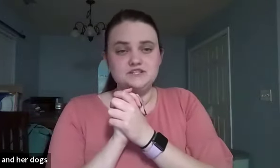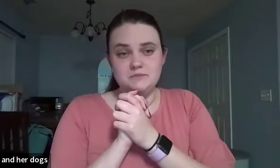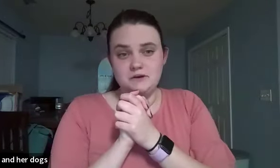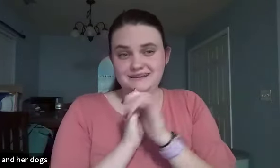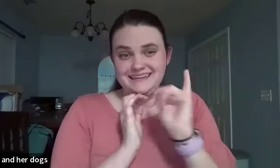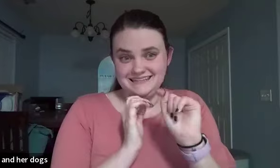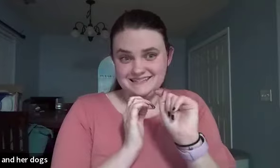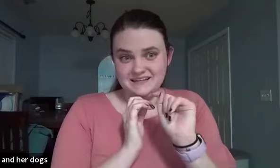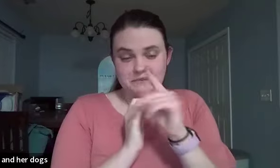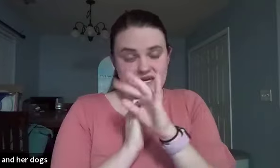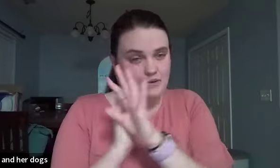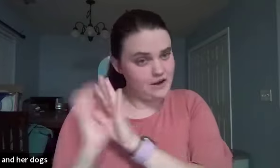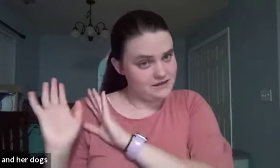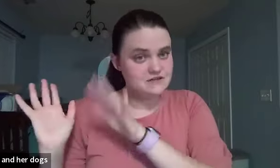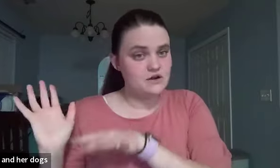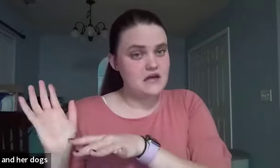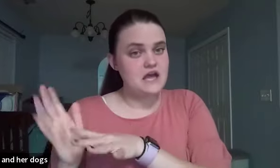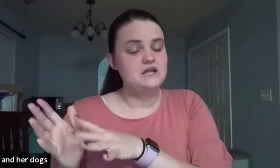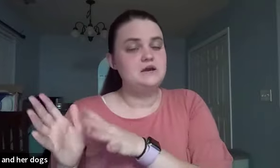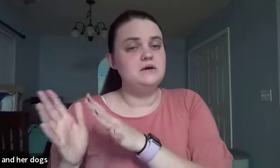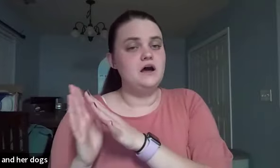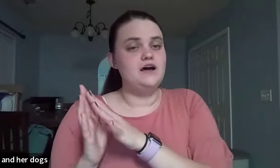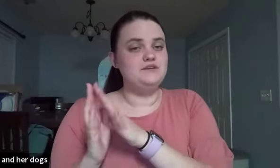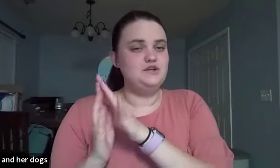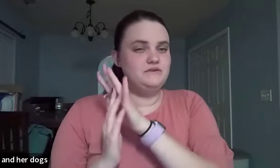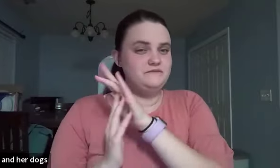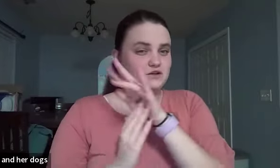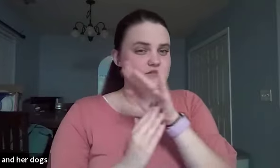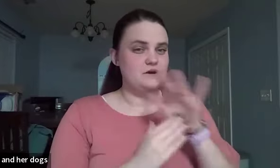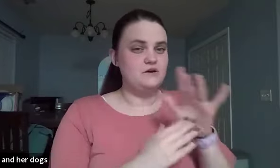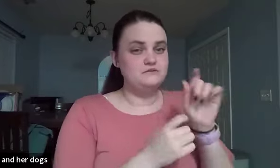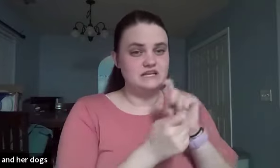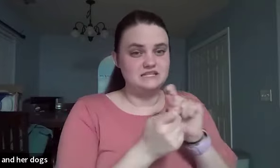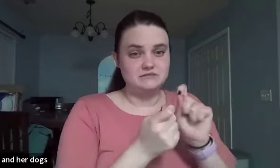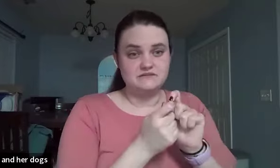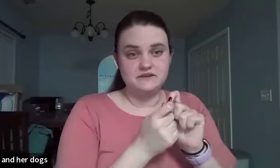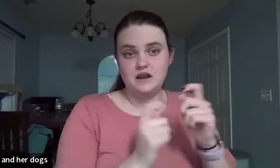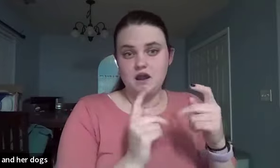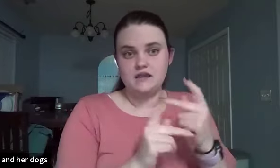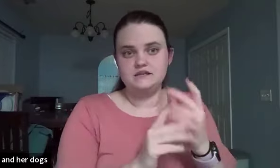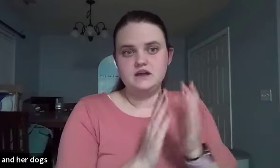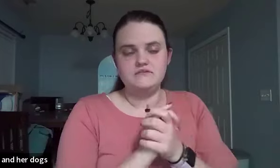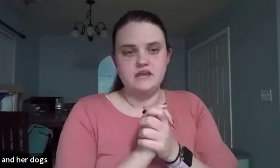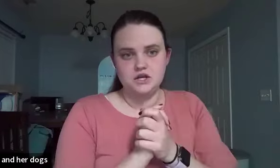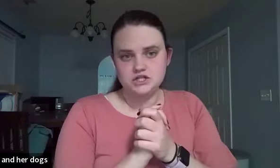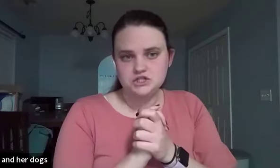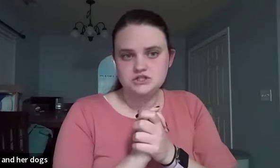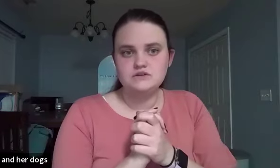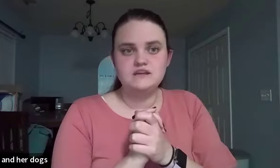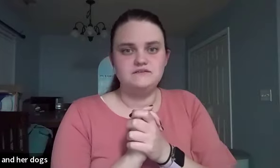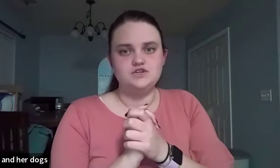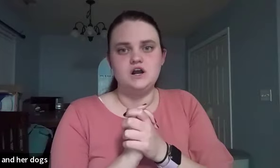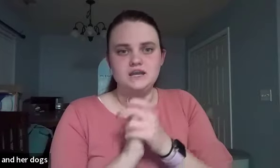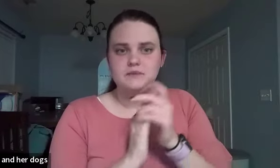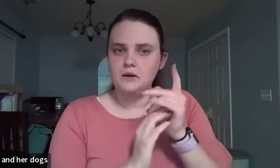talk about it, like Pennywise and all that, you would finger spell any specific kind of character. So like if you're talking